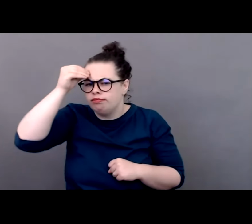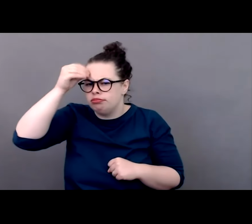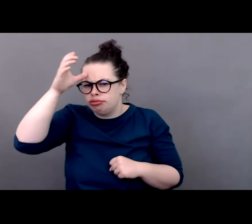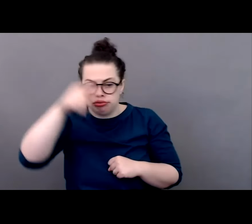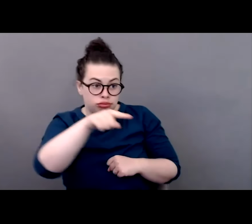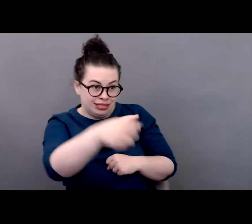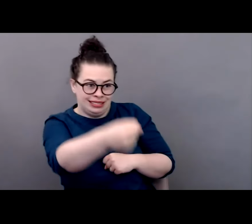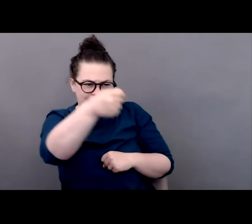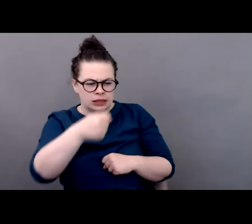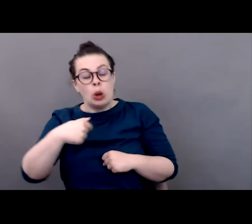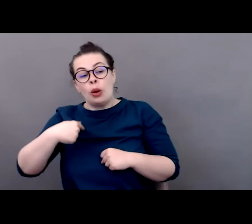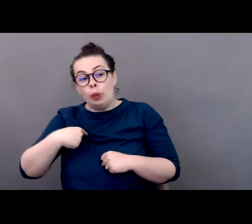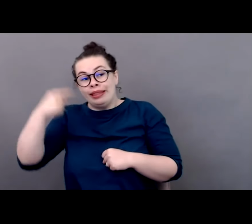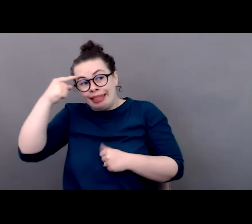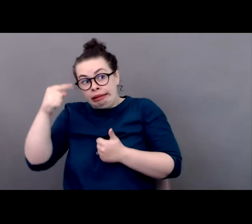to the case.